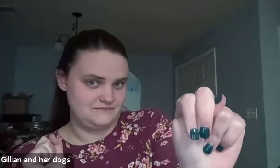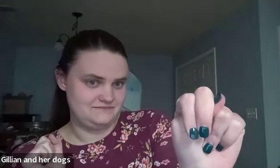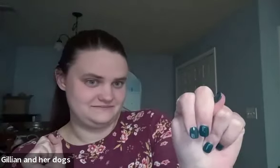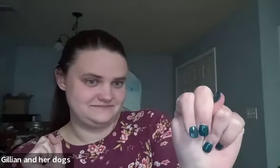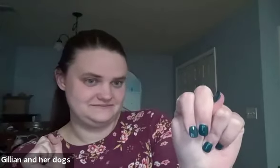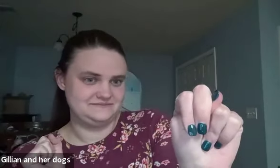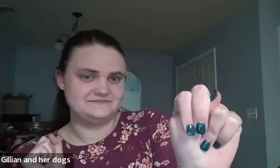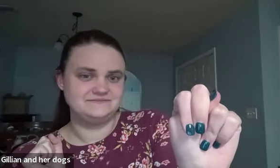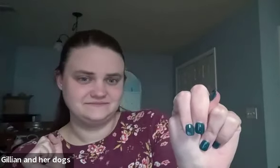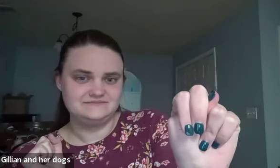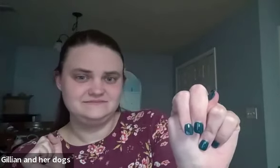thumb.